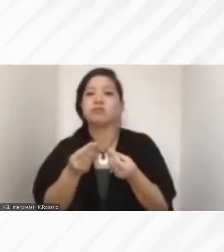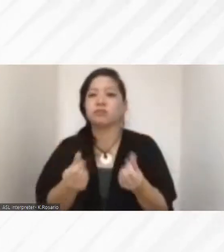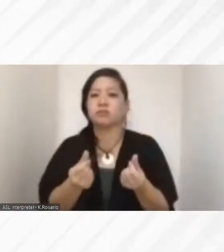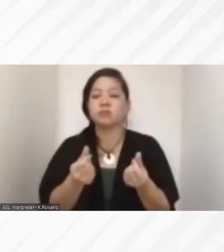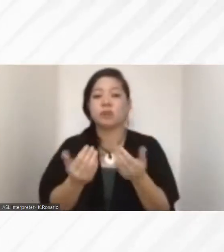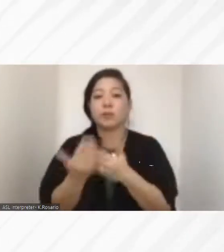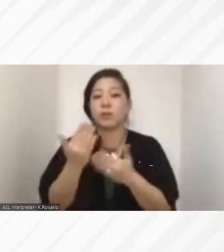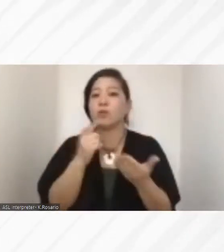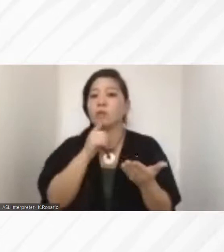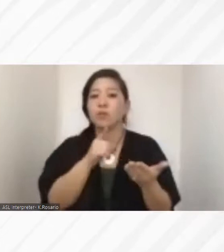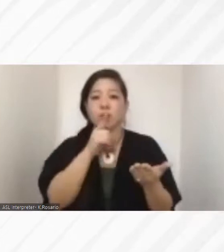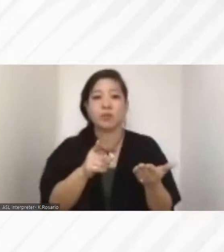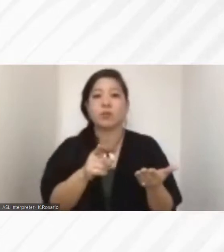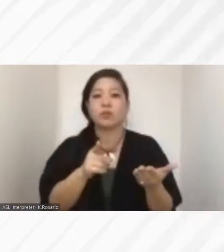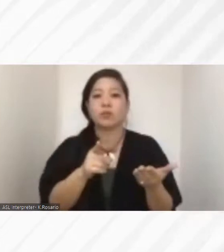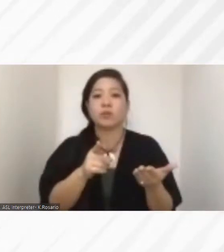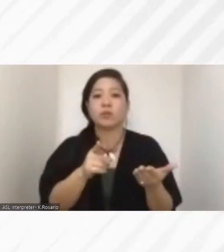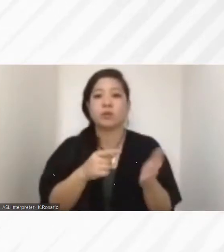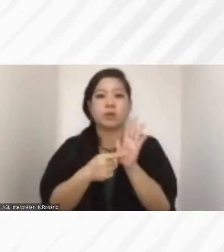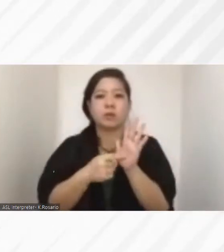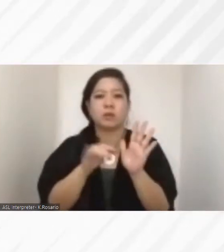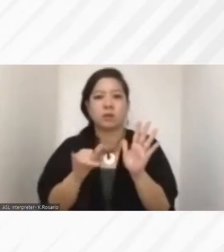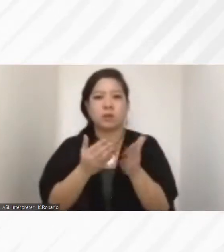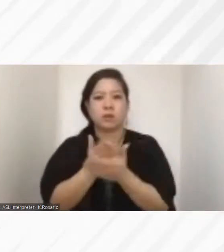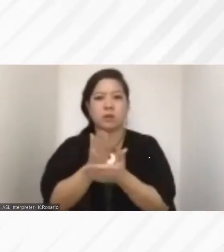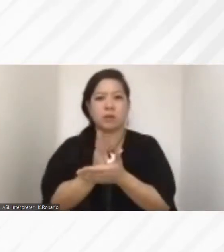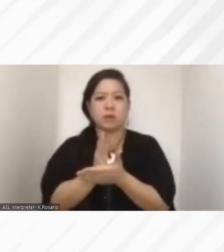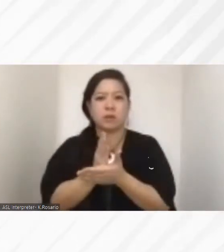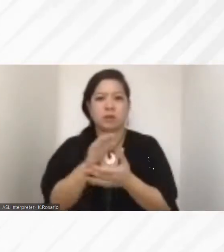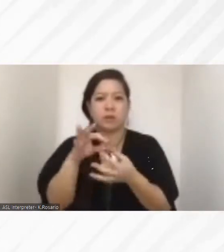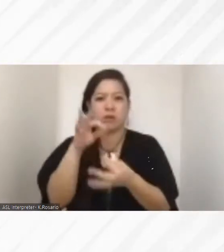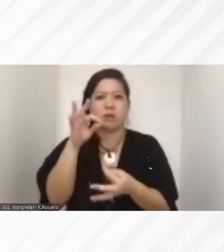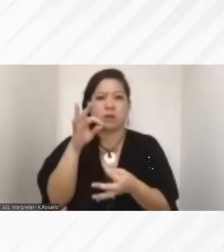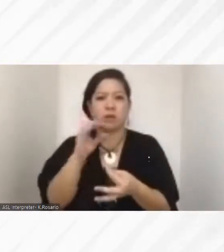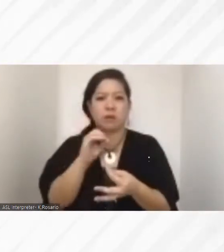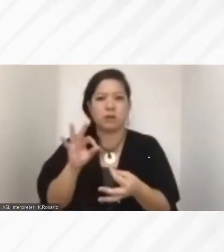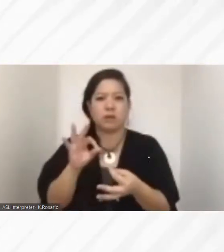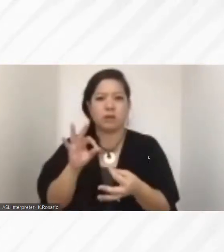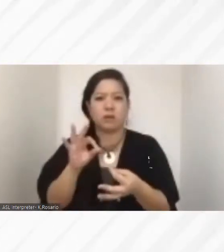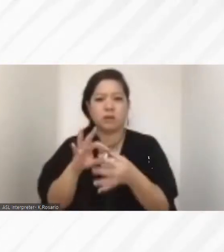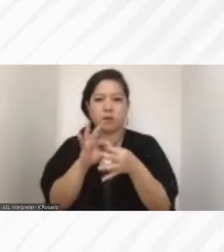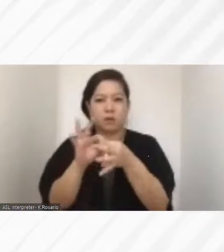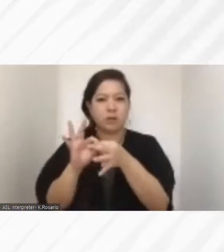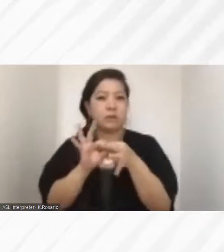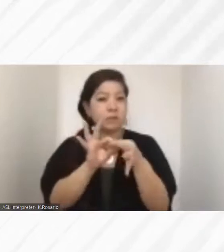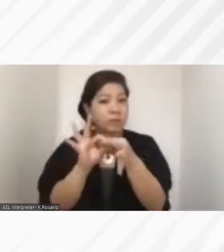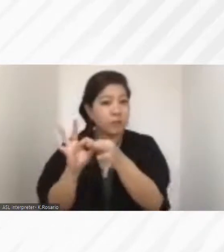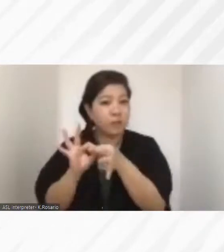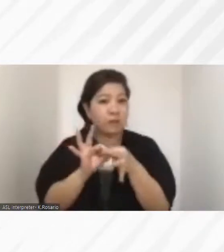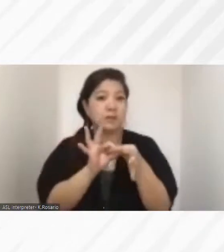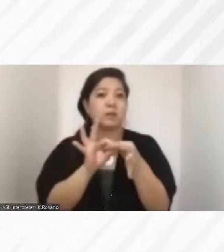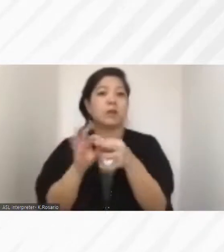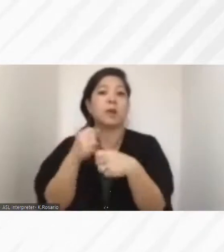morning really shows that true spirit of Inafamalik, meaning to make better,